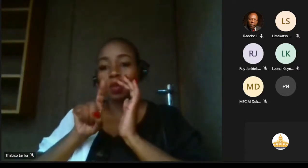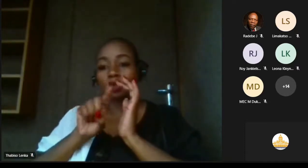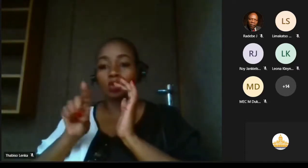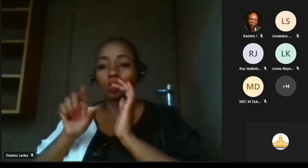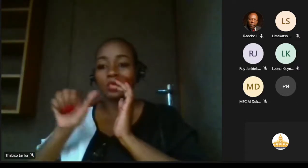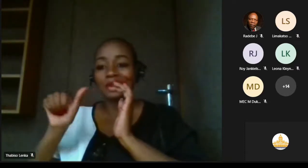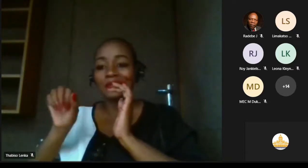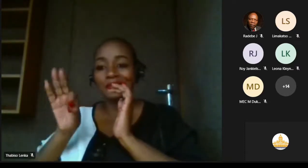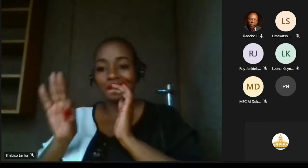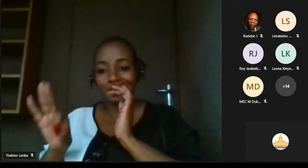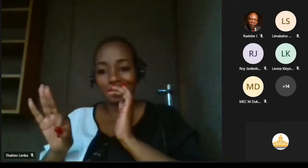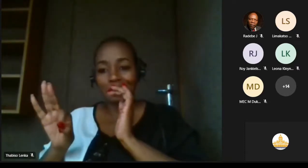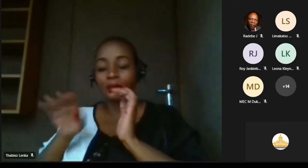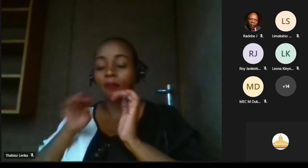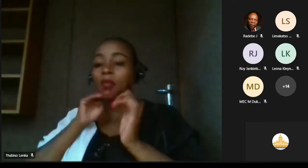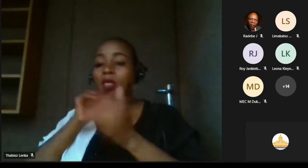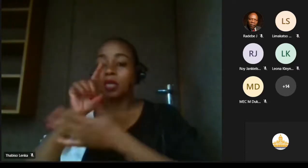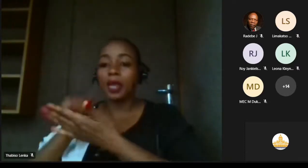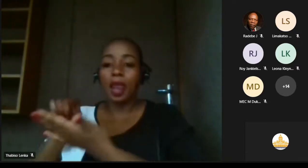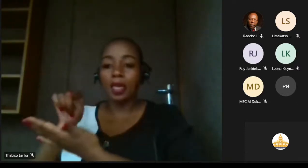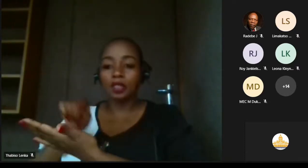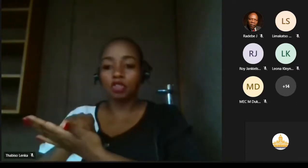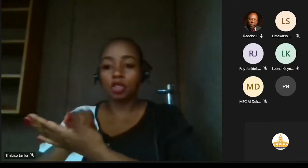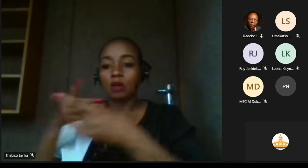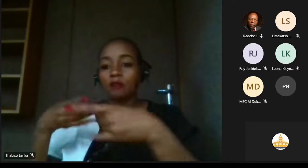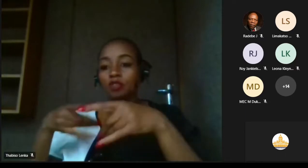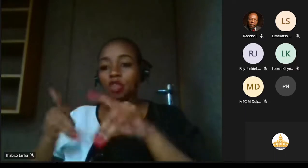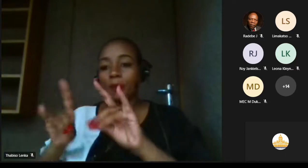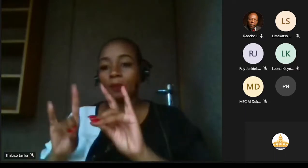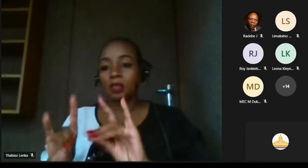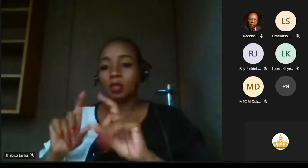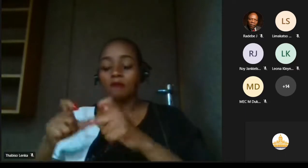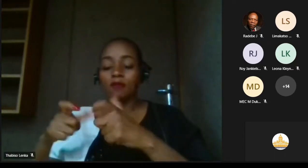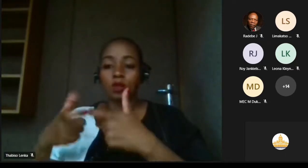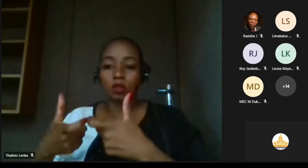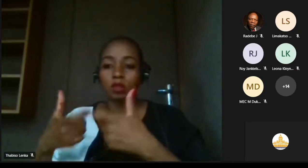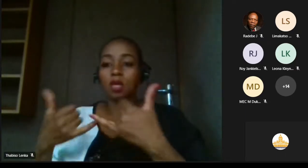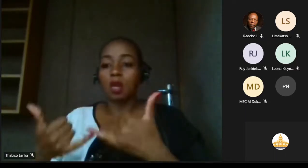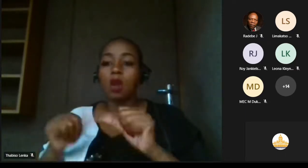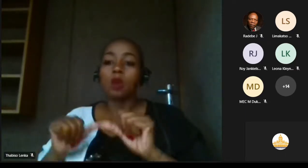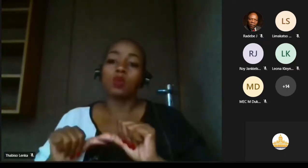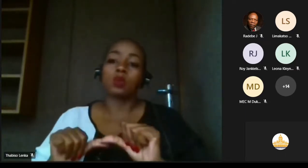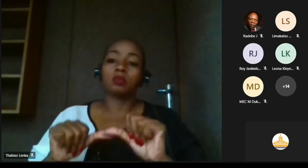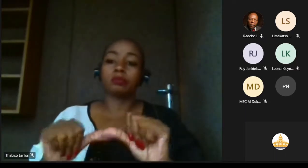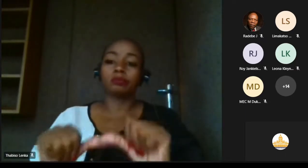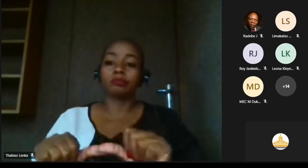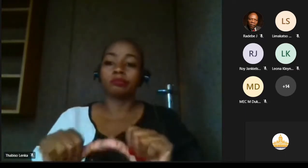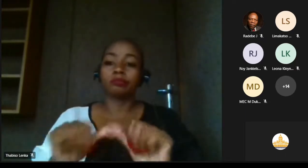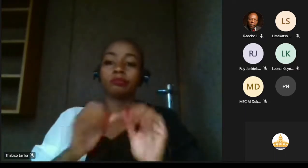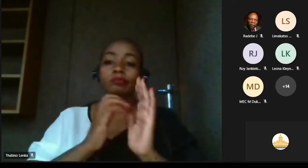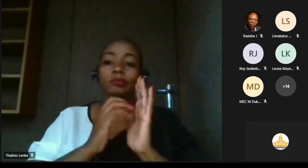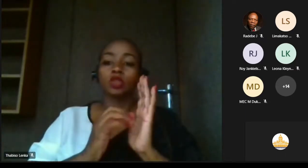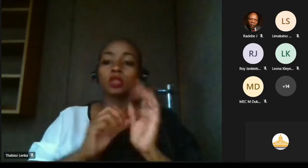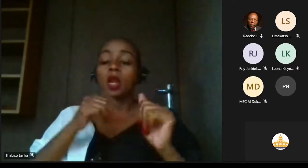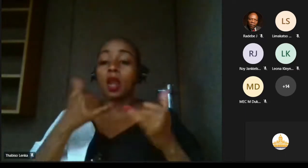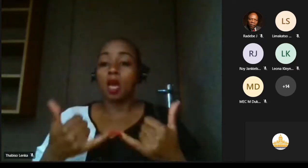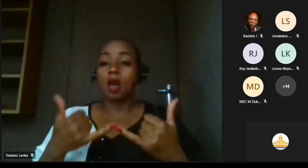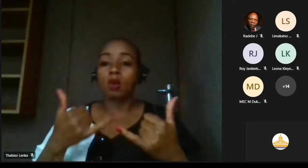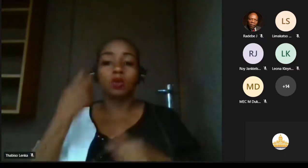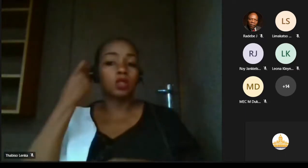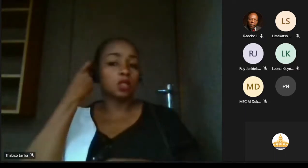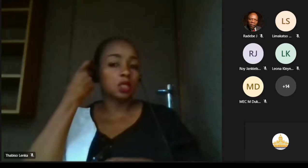Standing Rules and Orders is the election of the chairperson of committees. We now proceed to motions. The Secretary shall